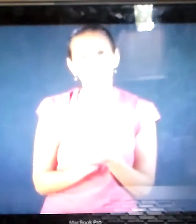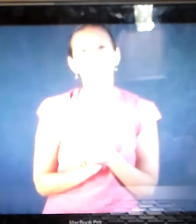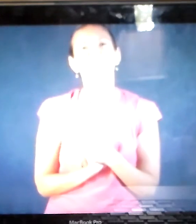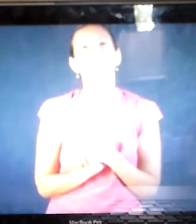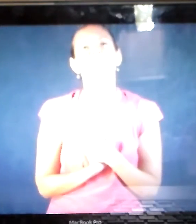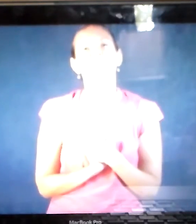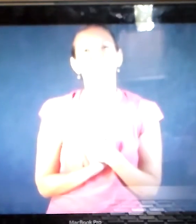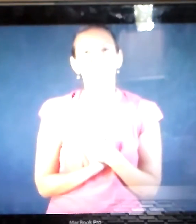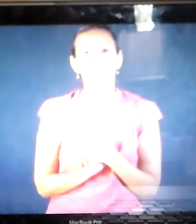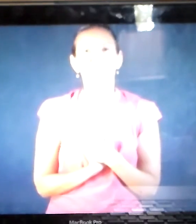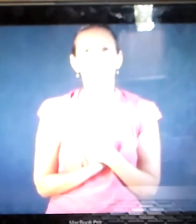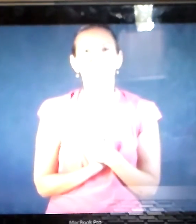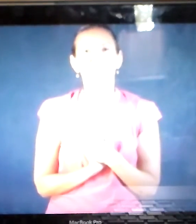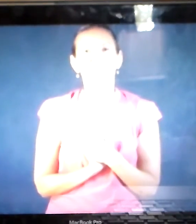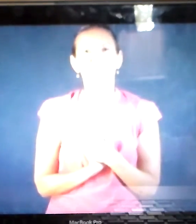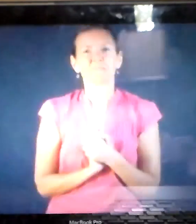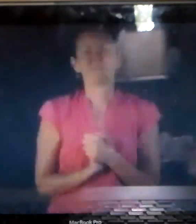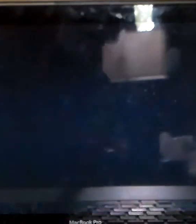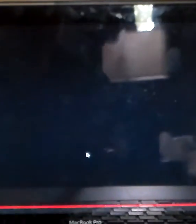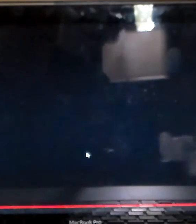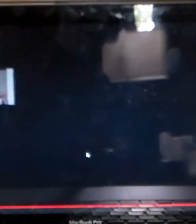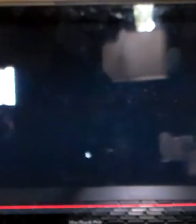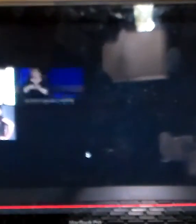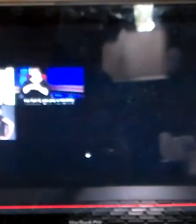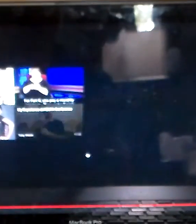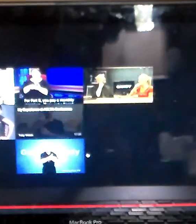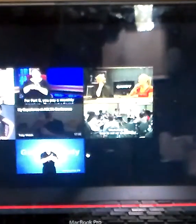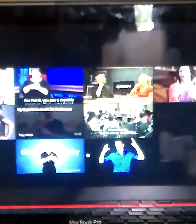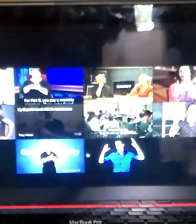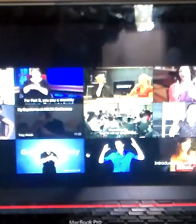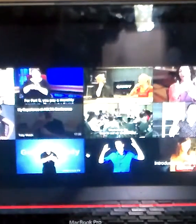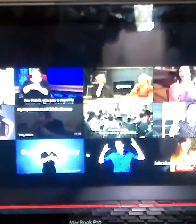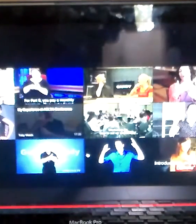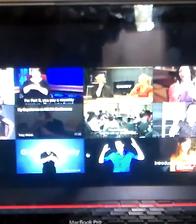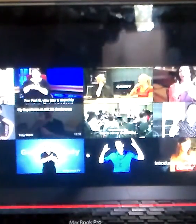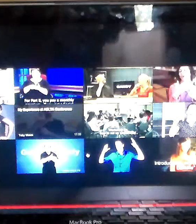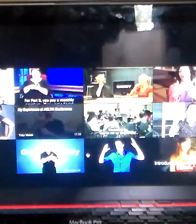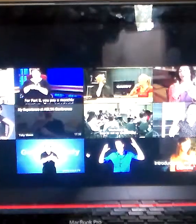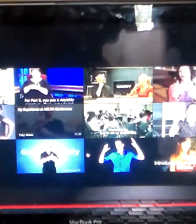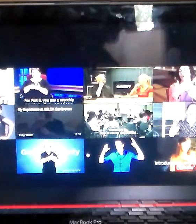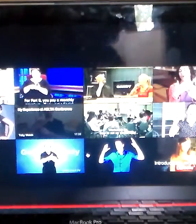situations and that occurred in these classrooms. It was really neat.